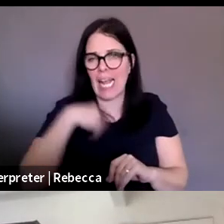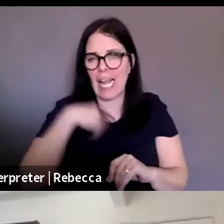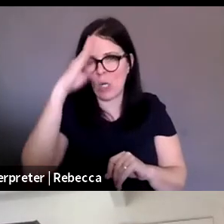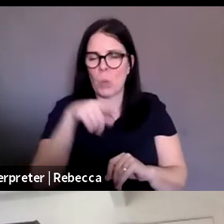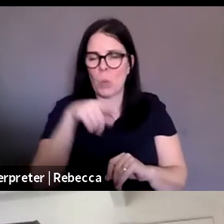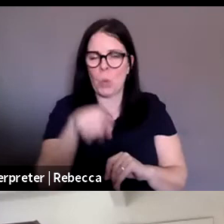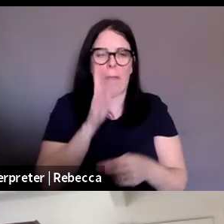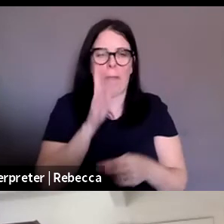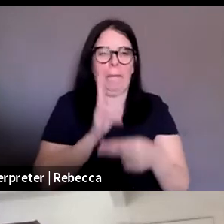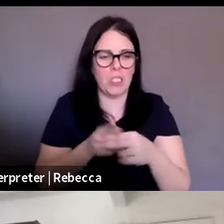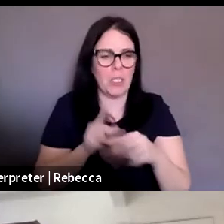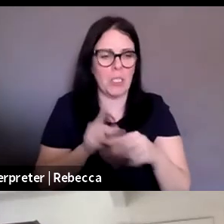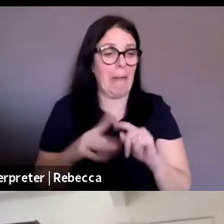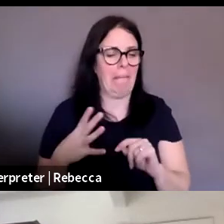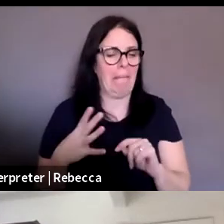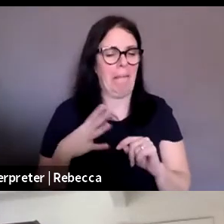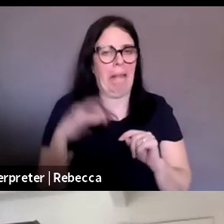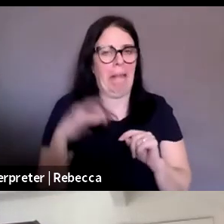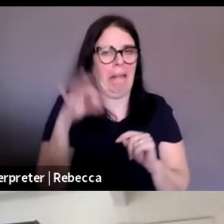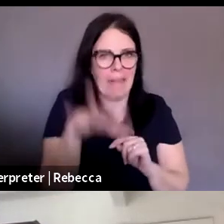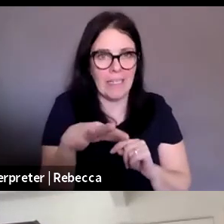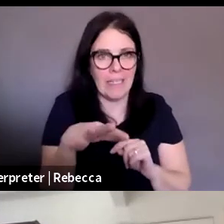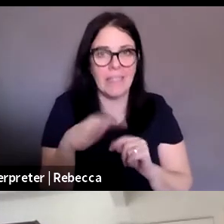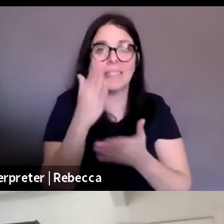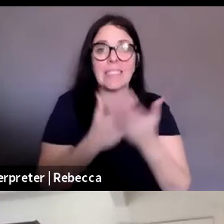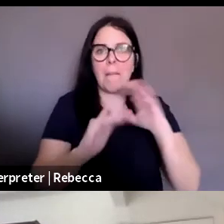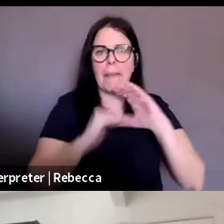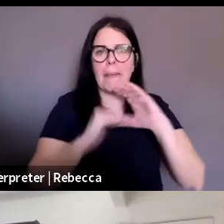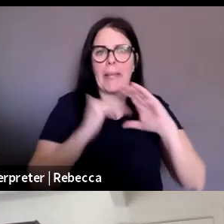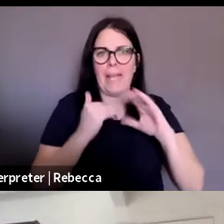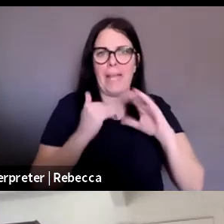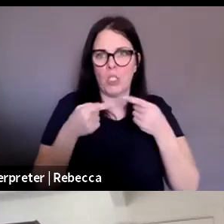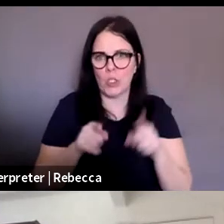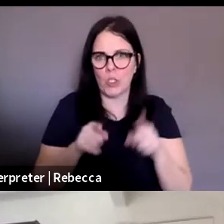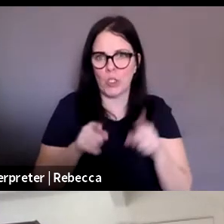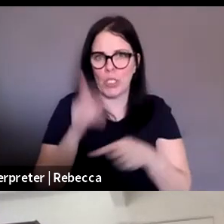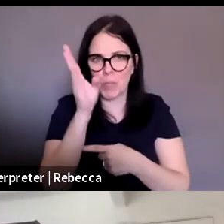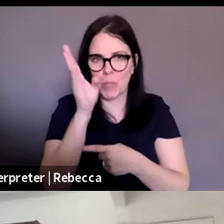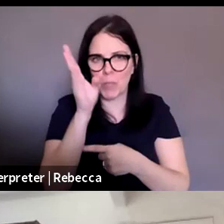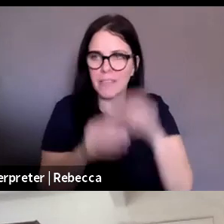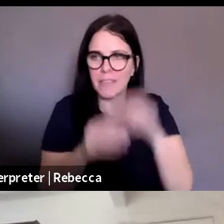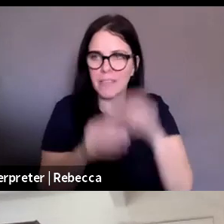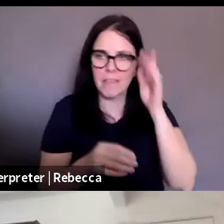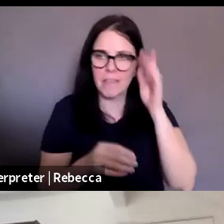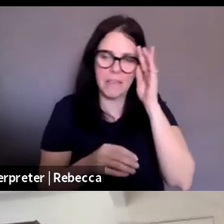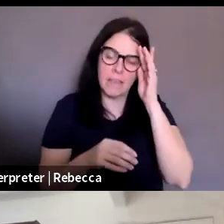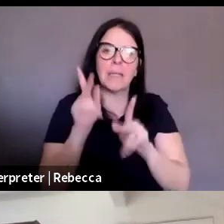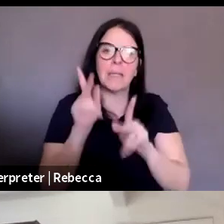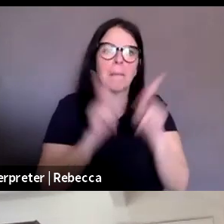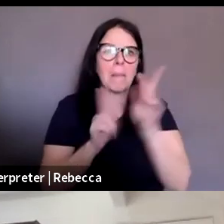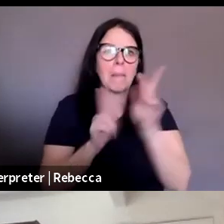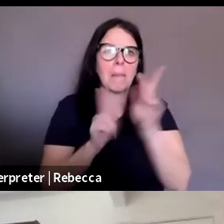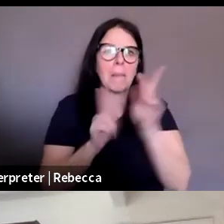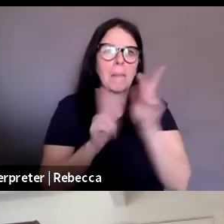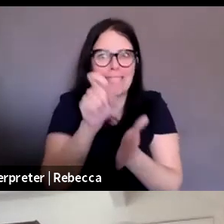in case you don't, I got a couple of emails during the presentation people hungry for resources, especially